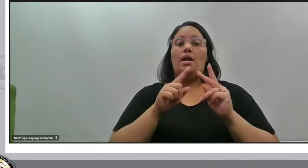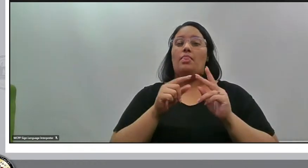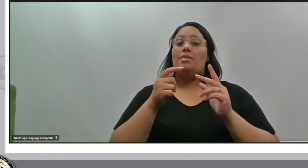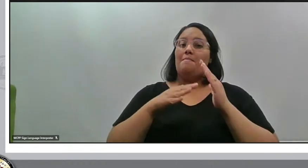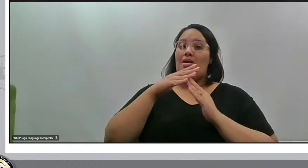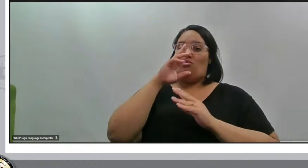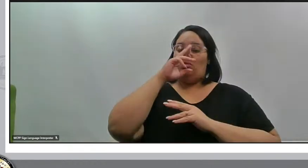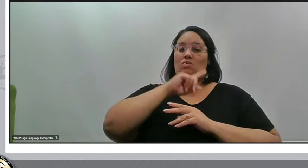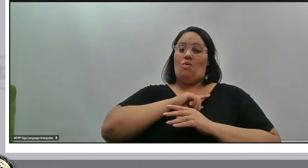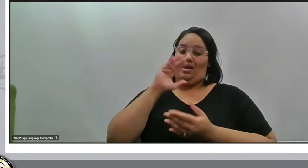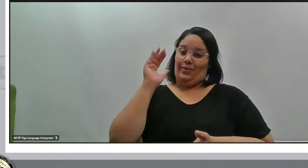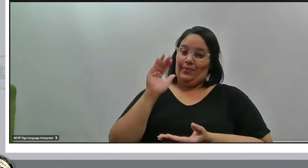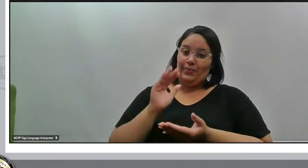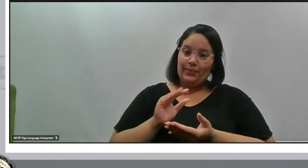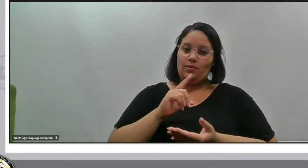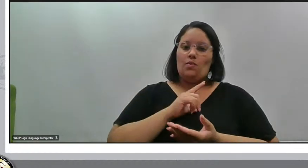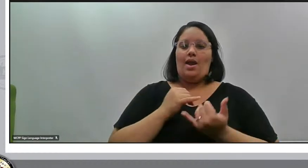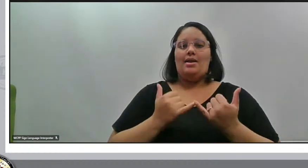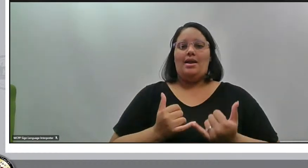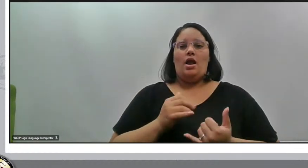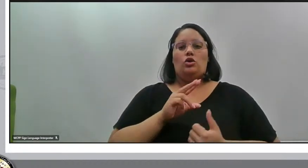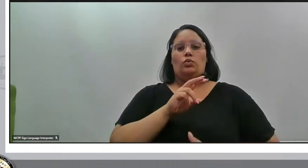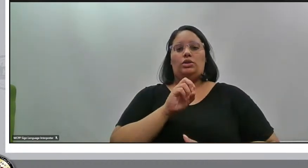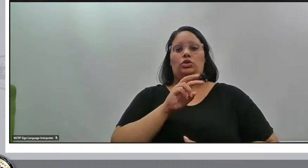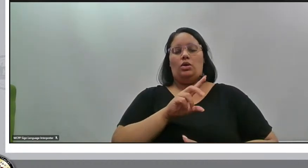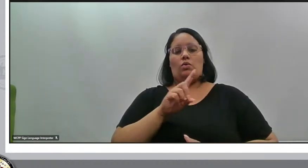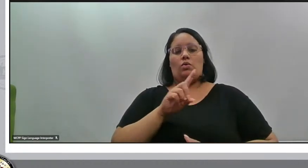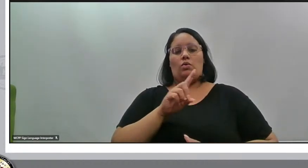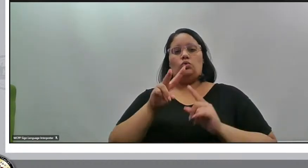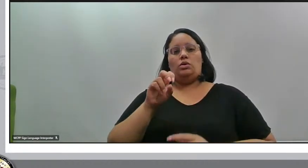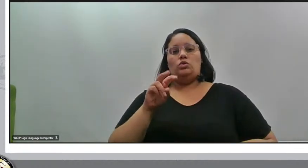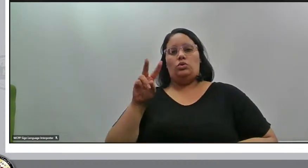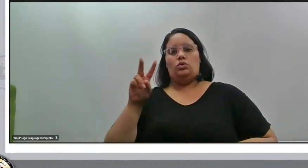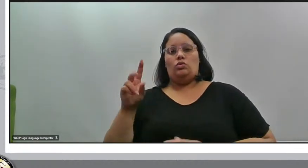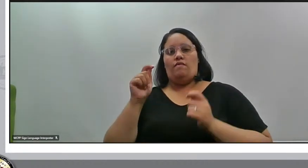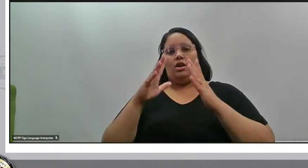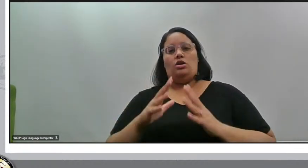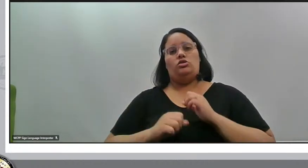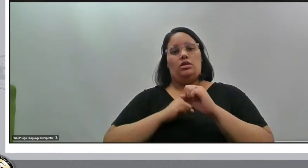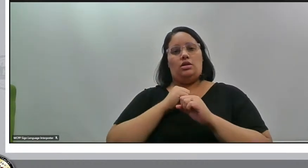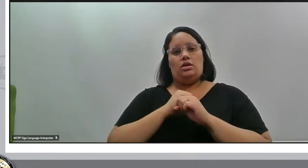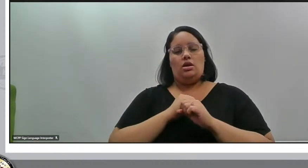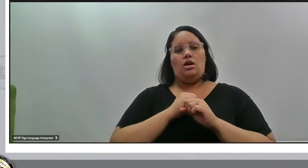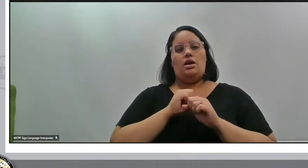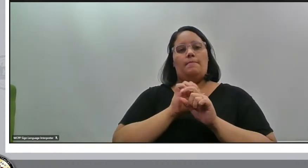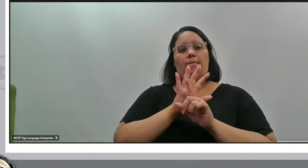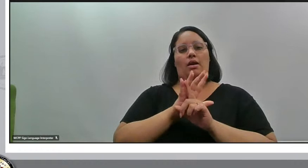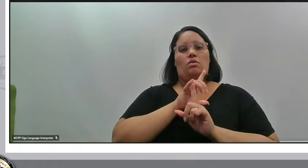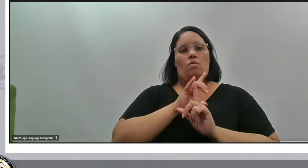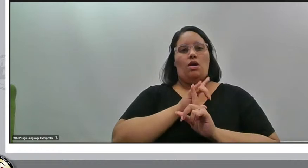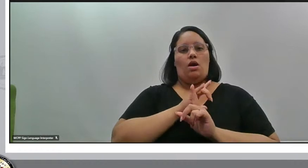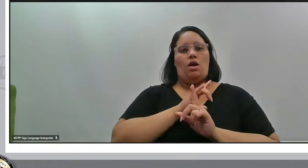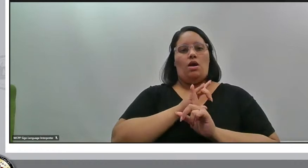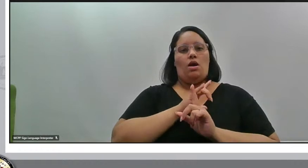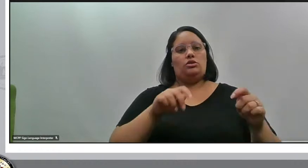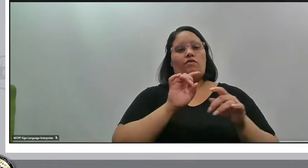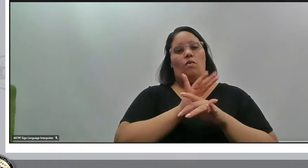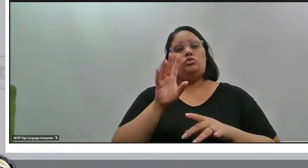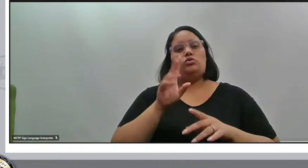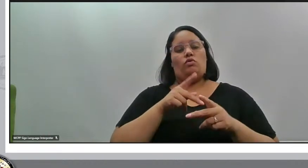the decrease is for the fact that the current 21-22 financial year budget is inflated due to the once-off expenditure that we made provision